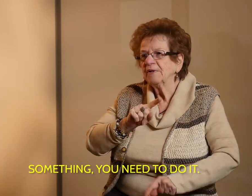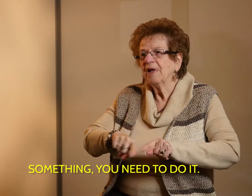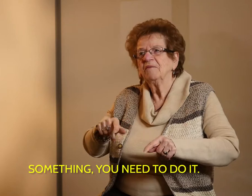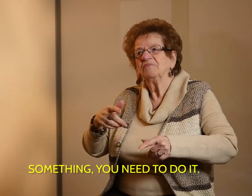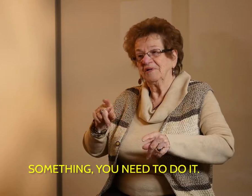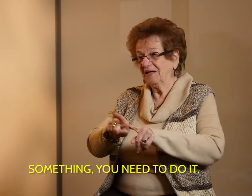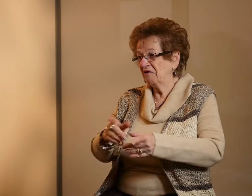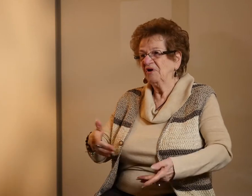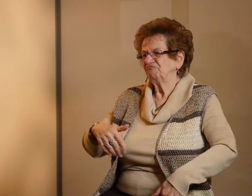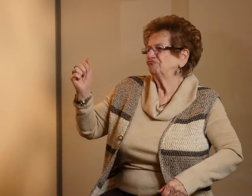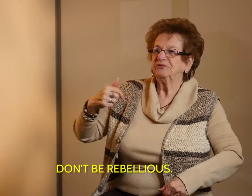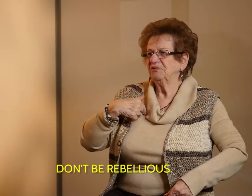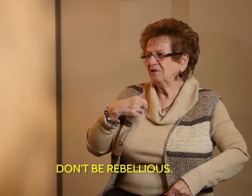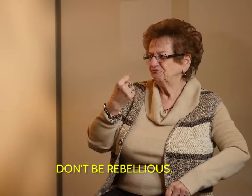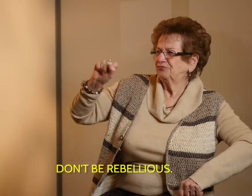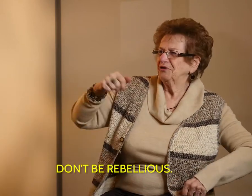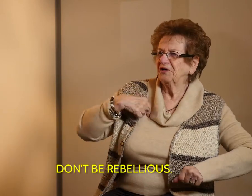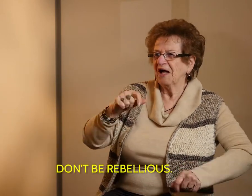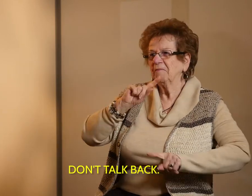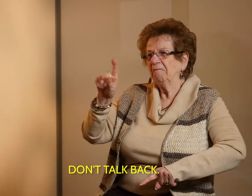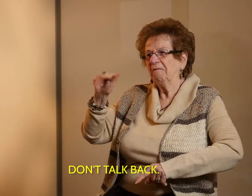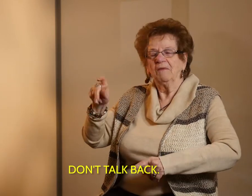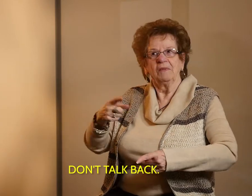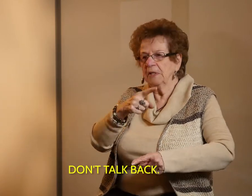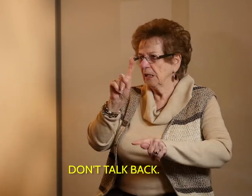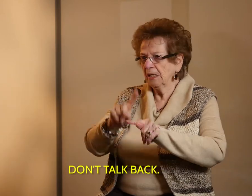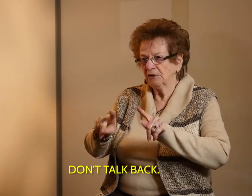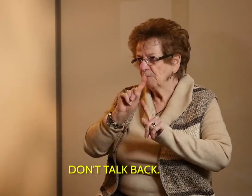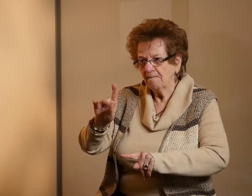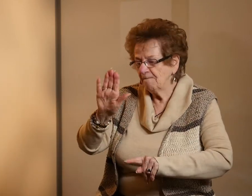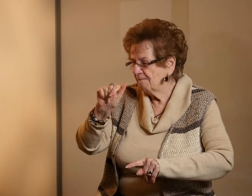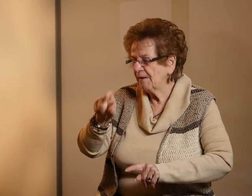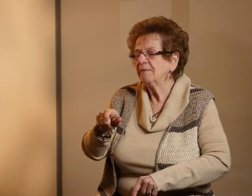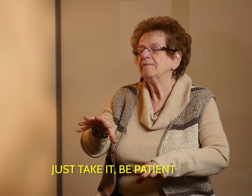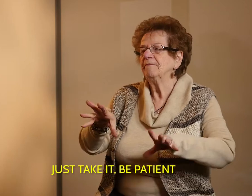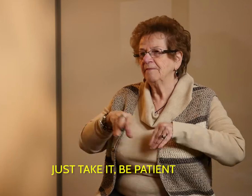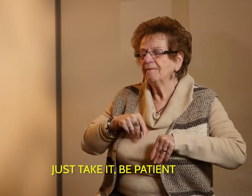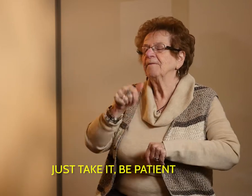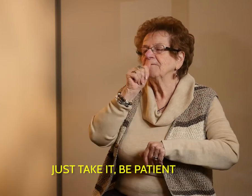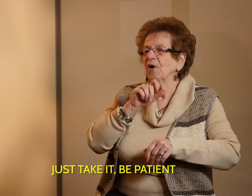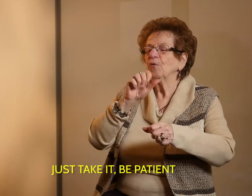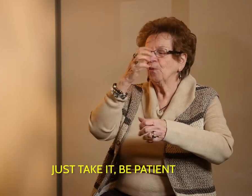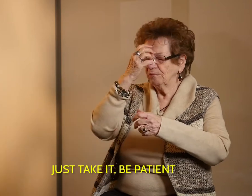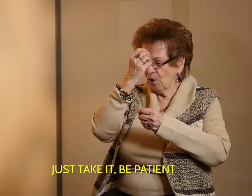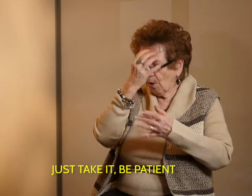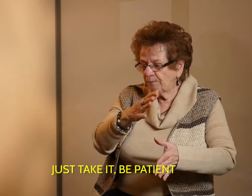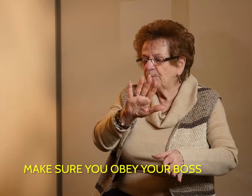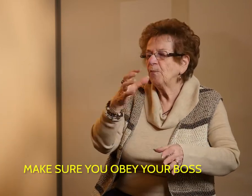it. Don't be rebellious. Don't talk back. Just take it, be patient, make sure you